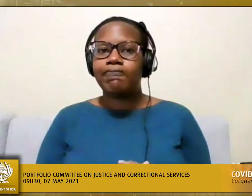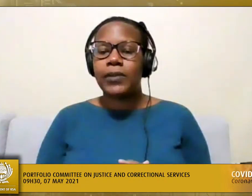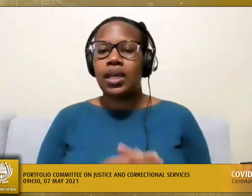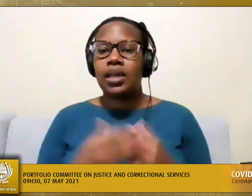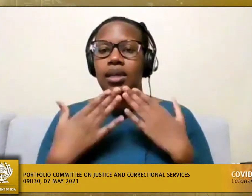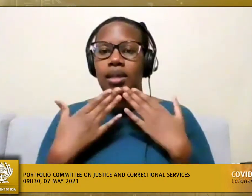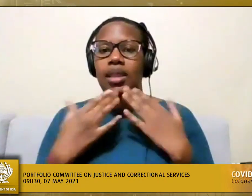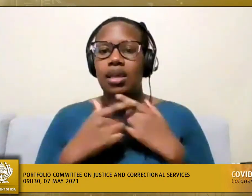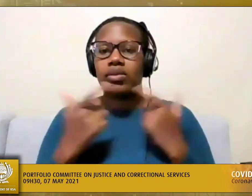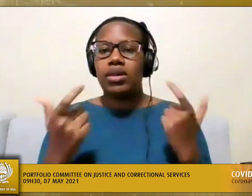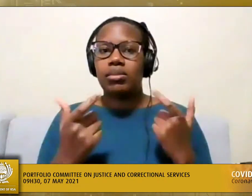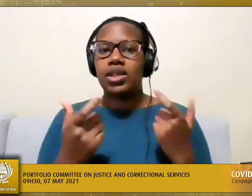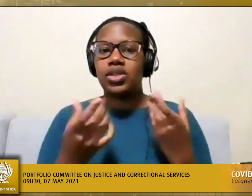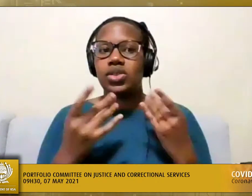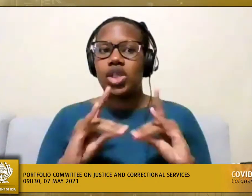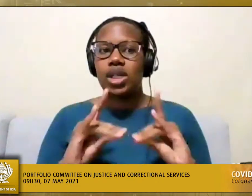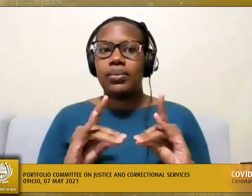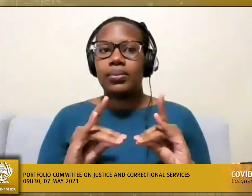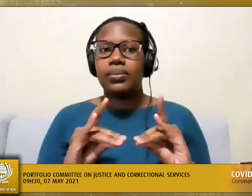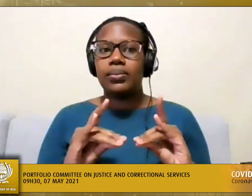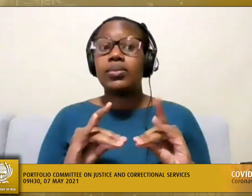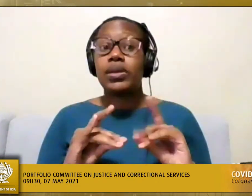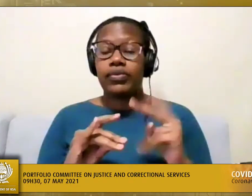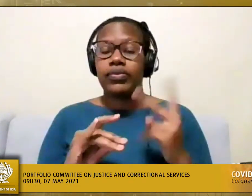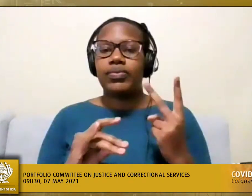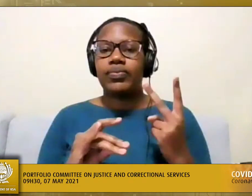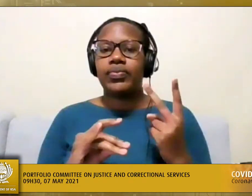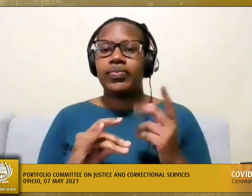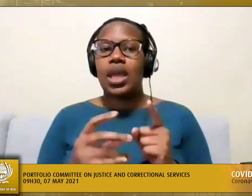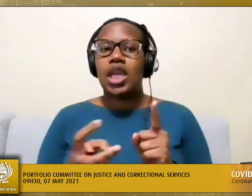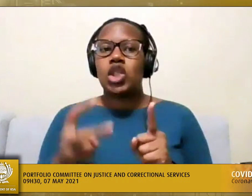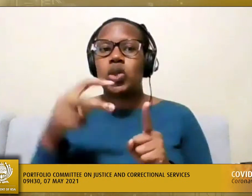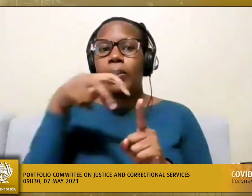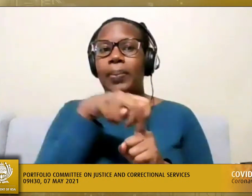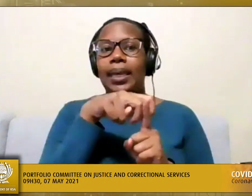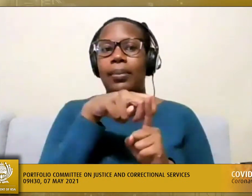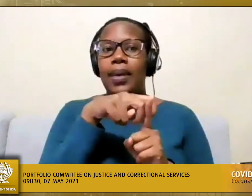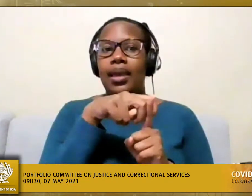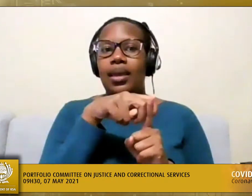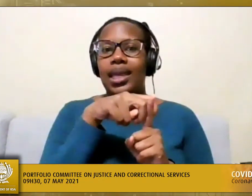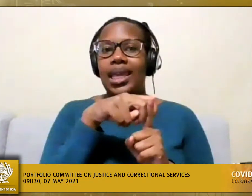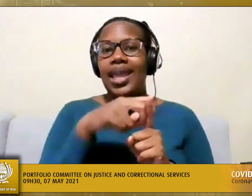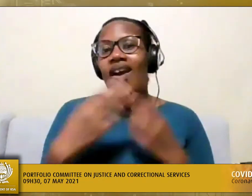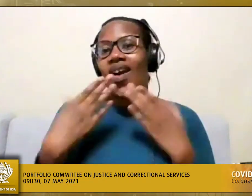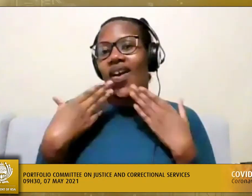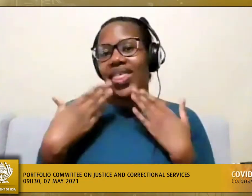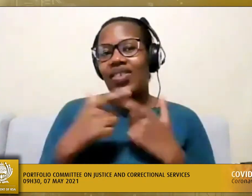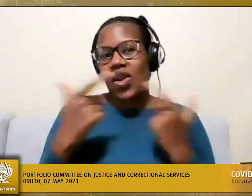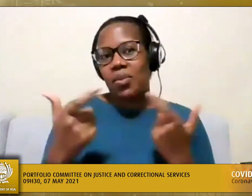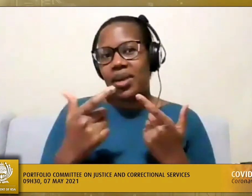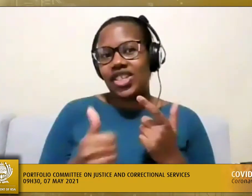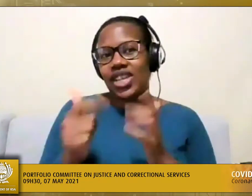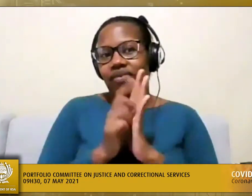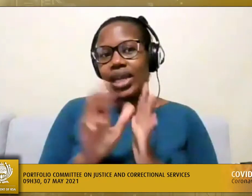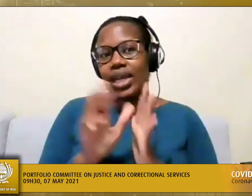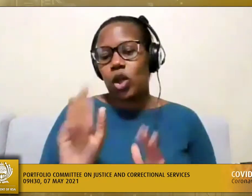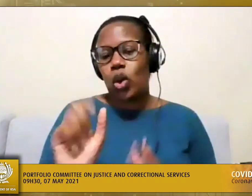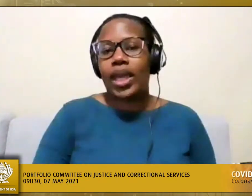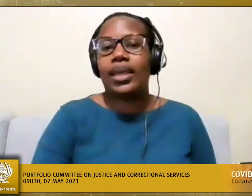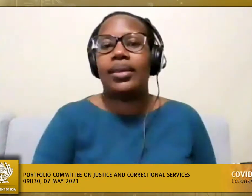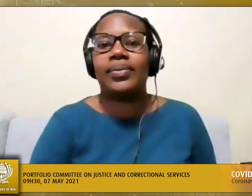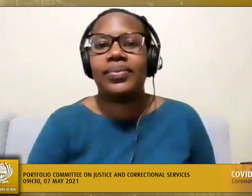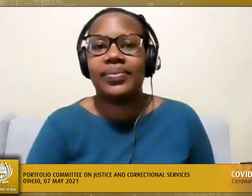just to to piggyback on what oh thank you very much Advocate battery and